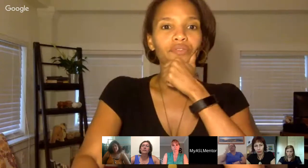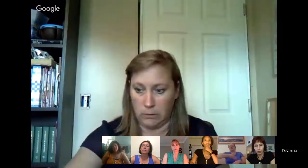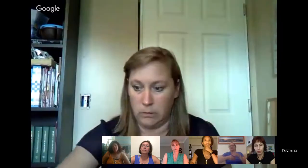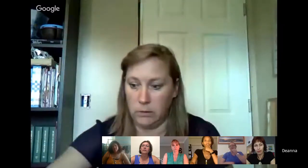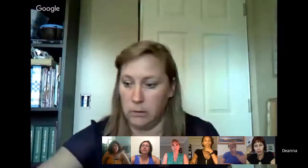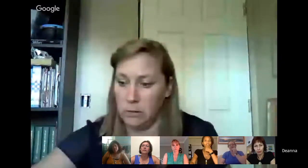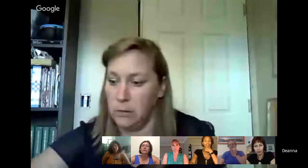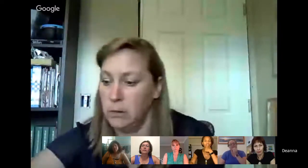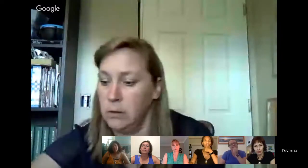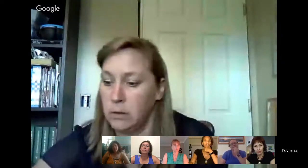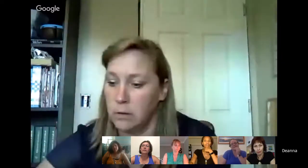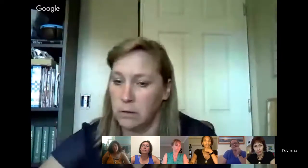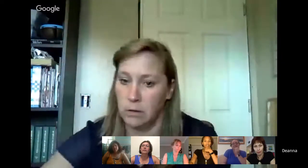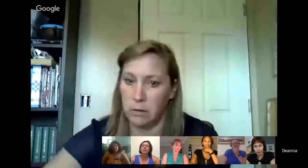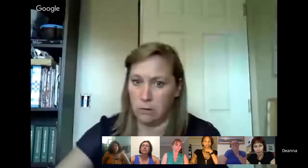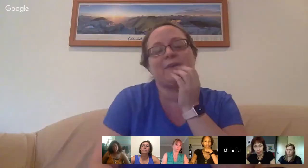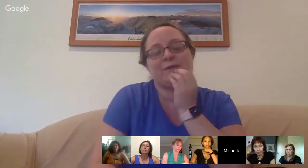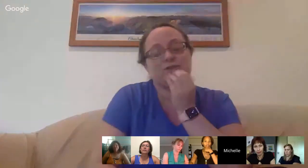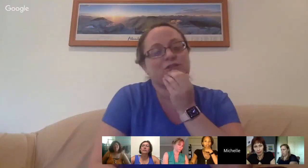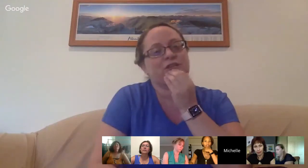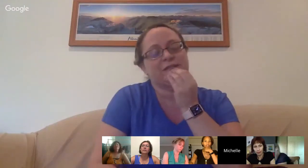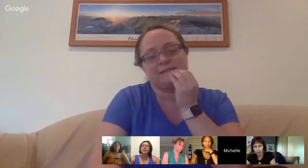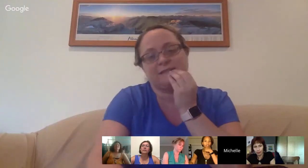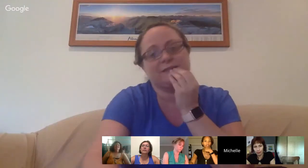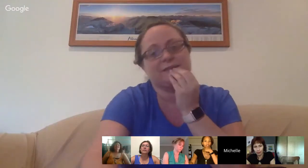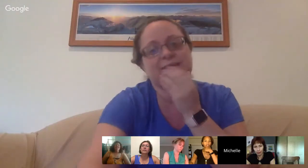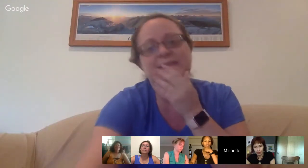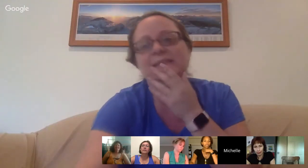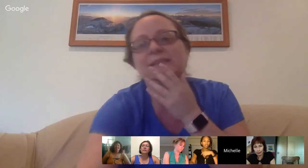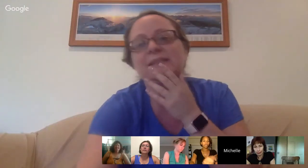at it. So I was curious.